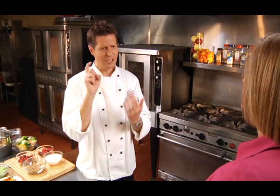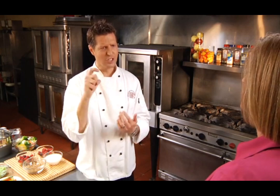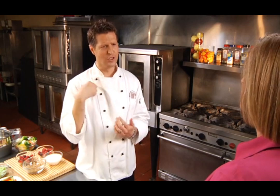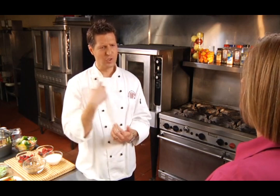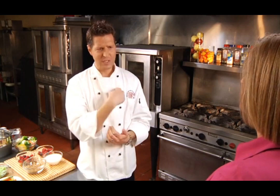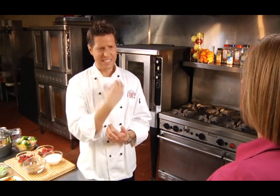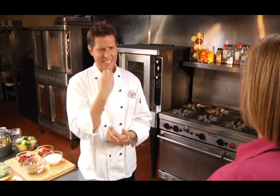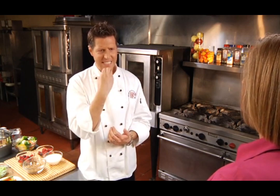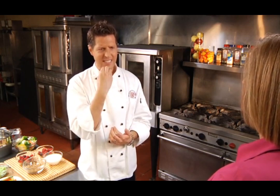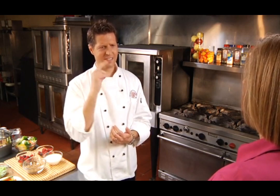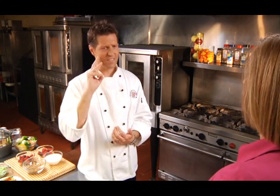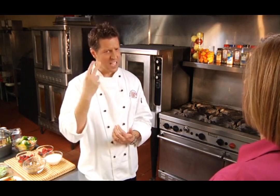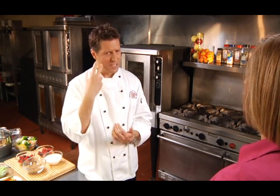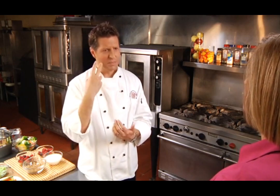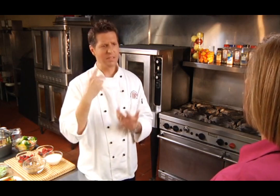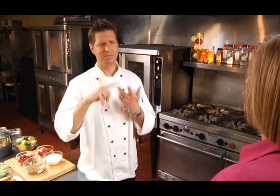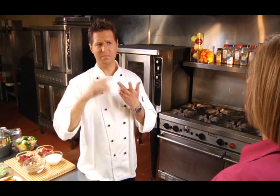How many vegetables and fruits should we eat?